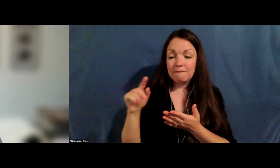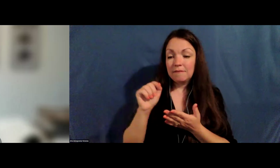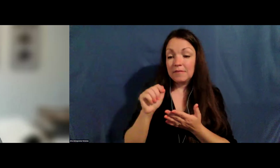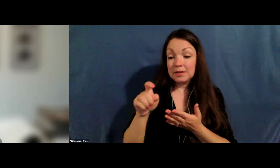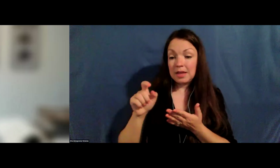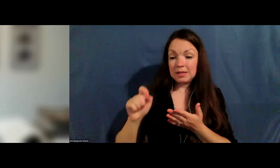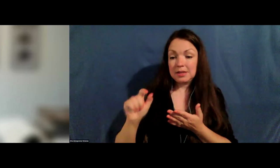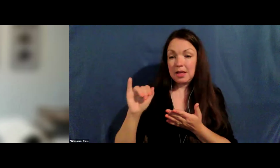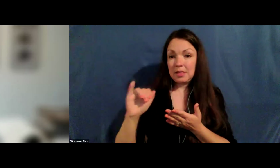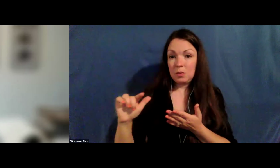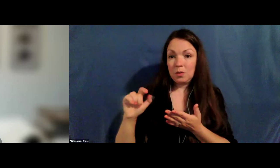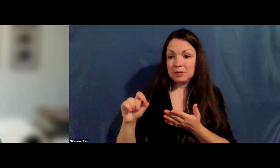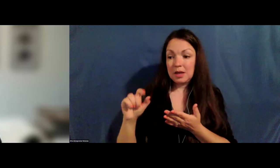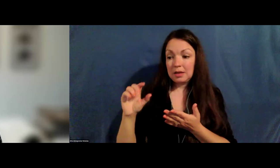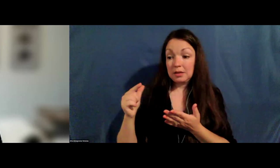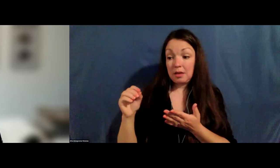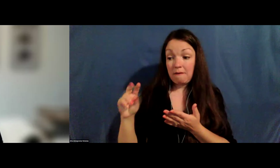tax.illinois.gov. That website